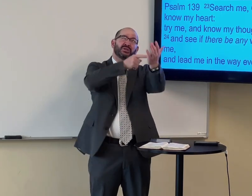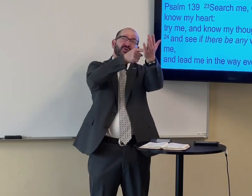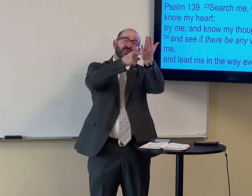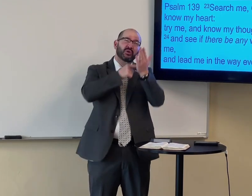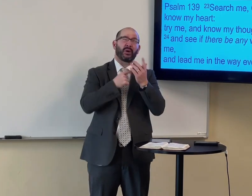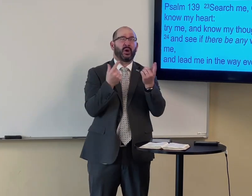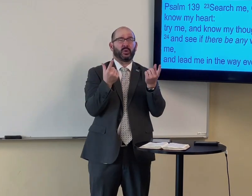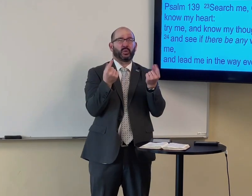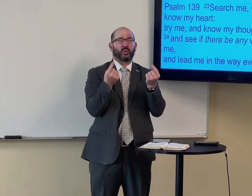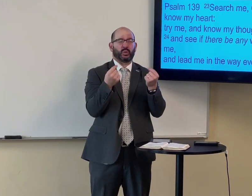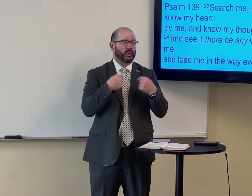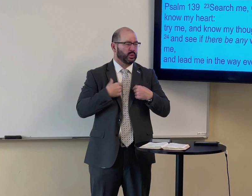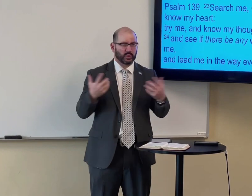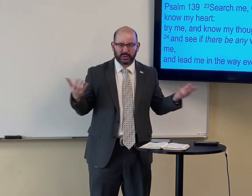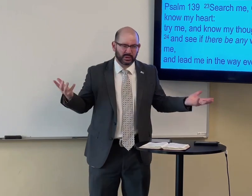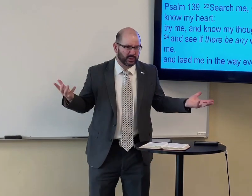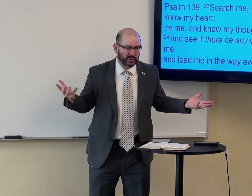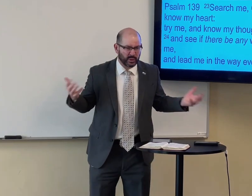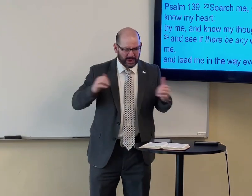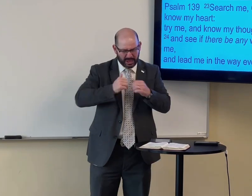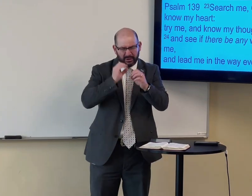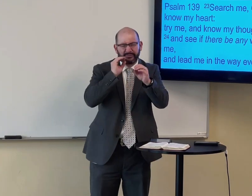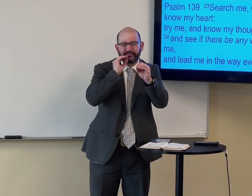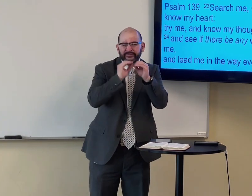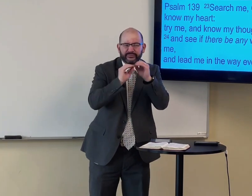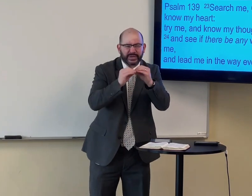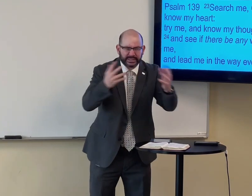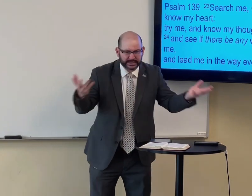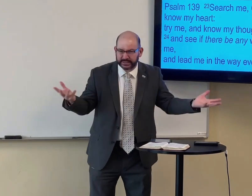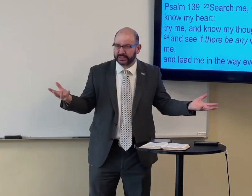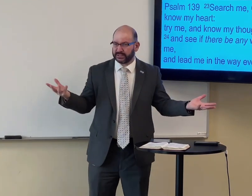help me. Show me what to do. How can I fix this?